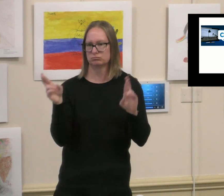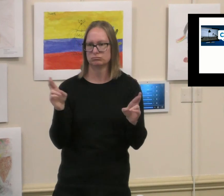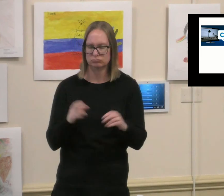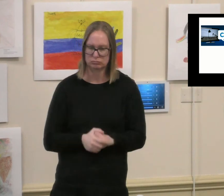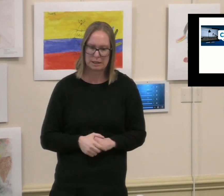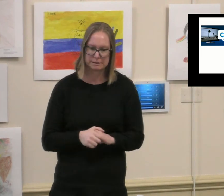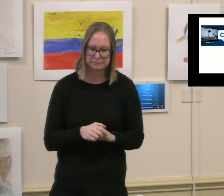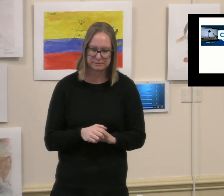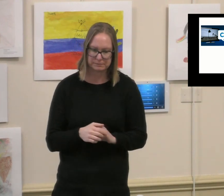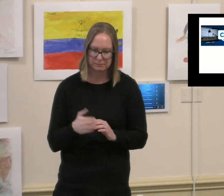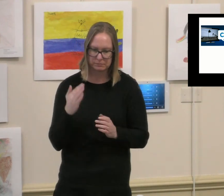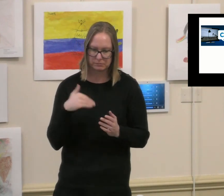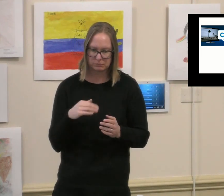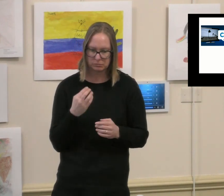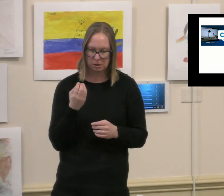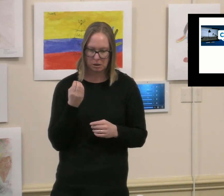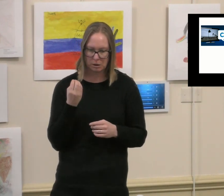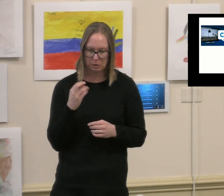captions shown, schools as well.